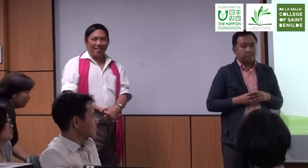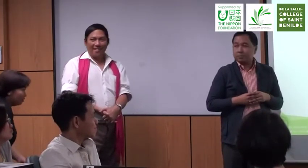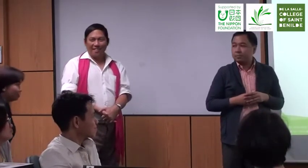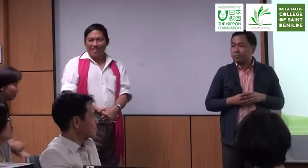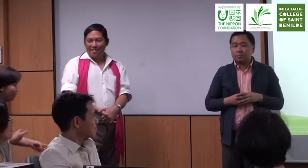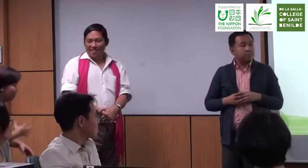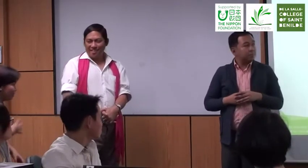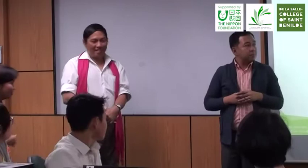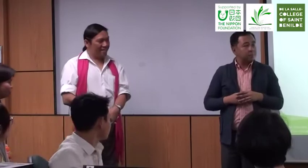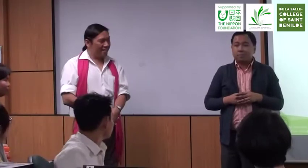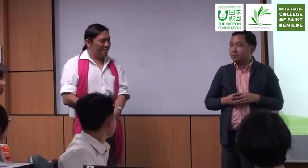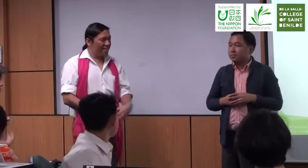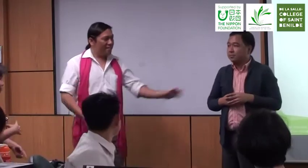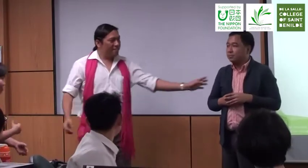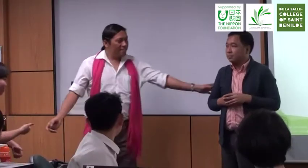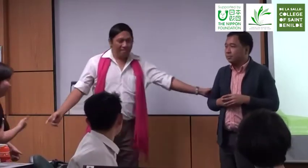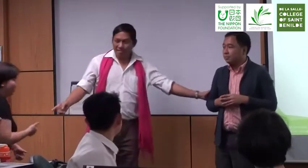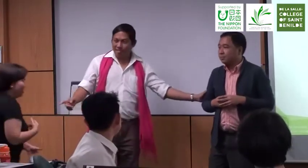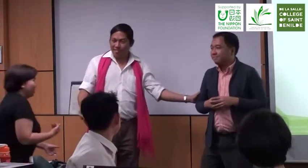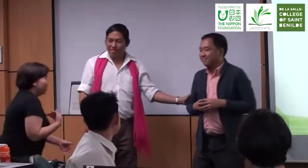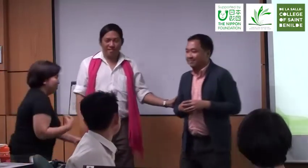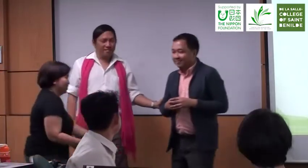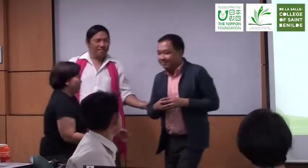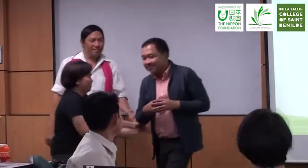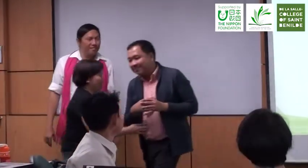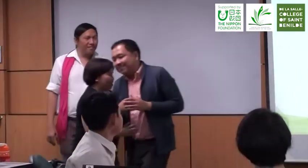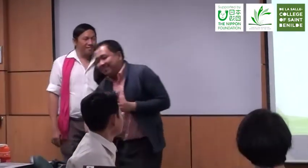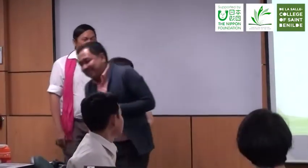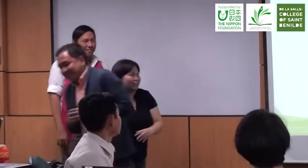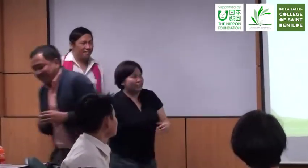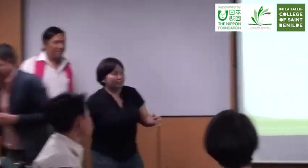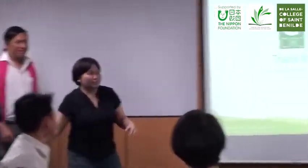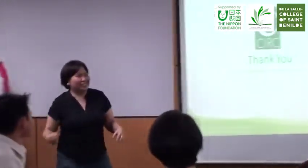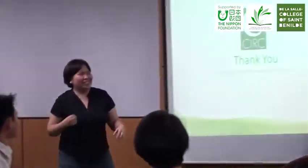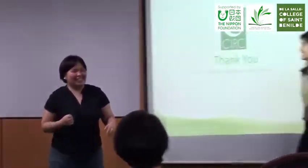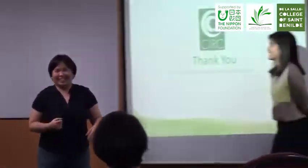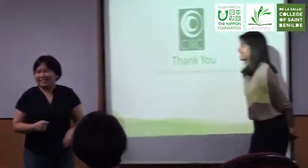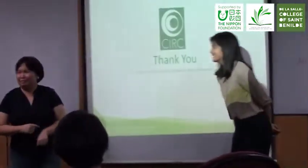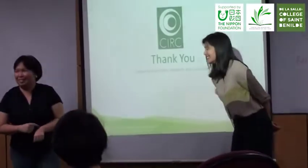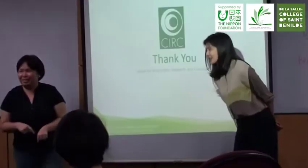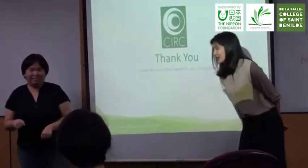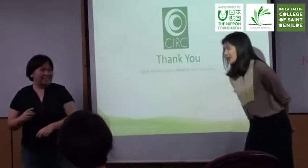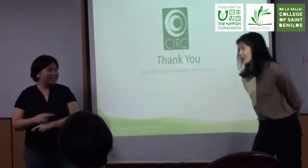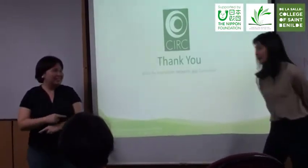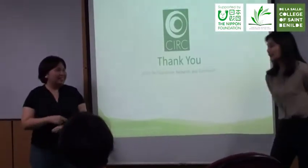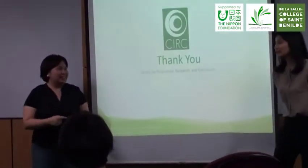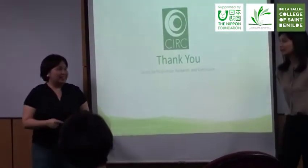With the students, I think it's more of what